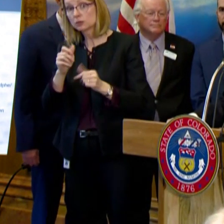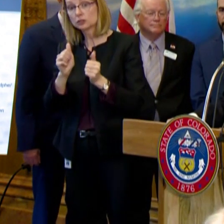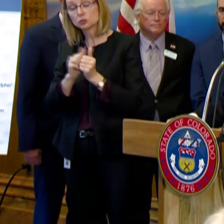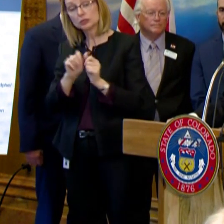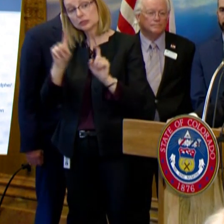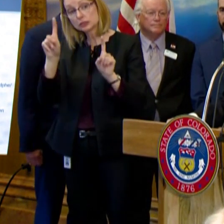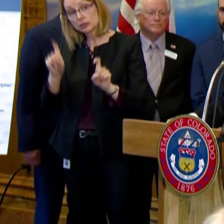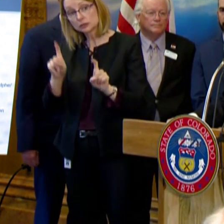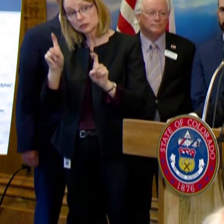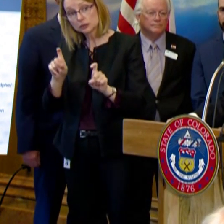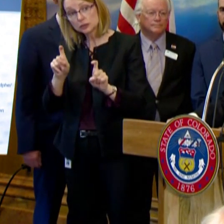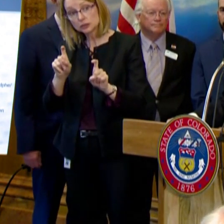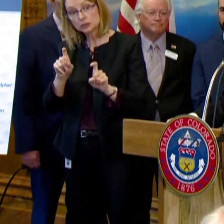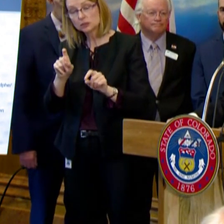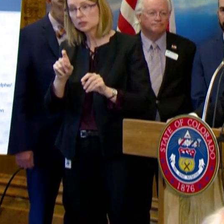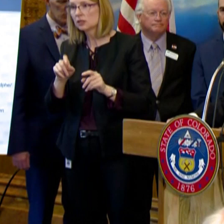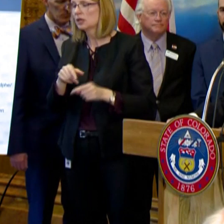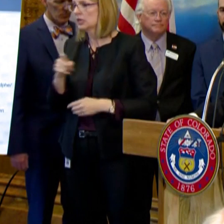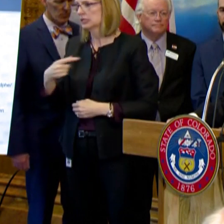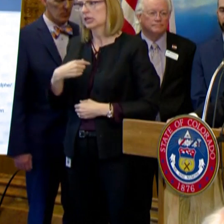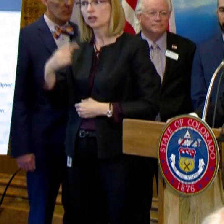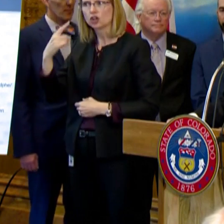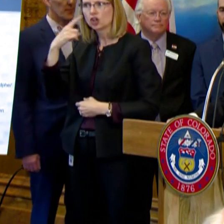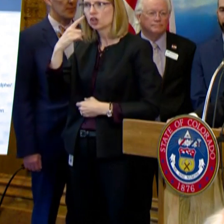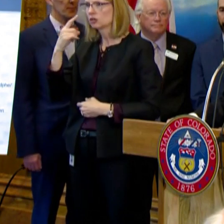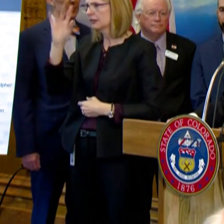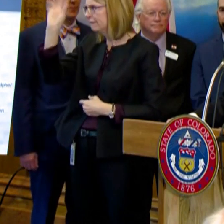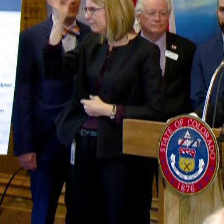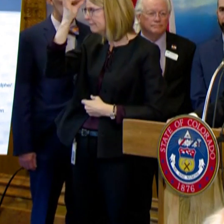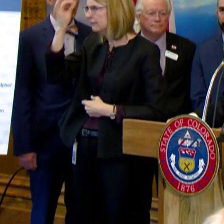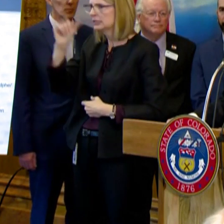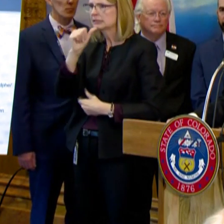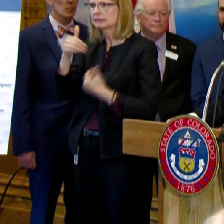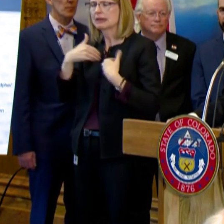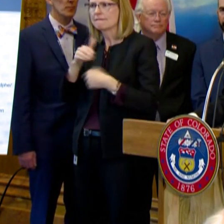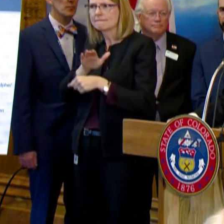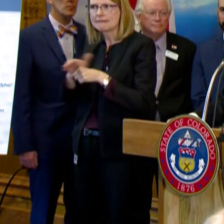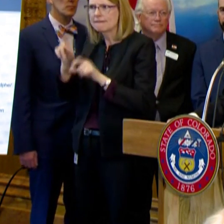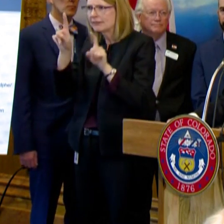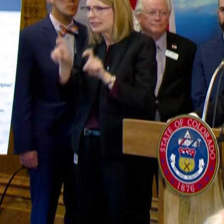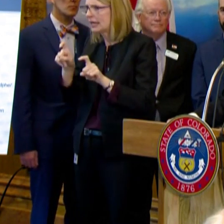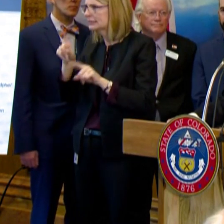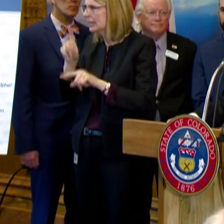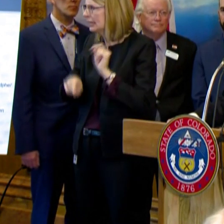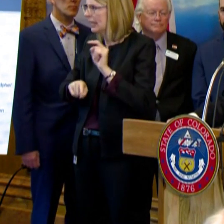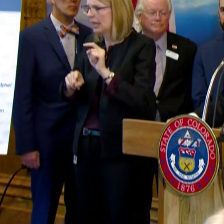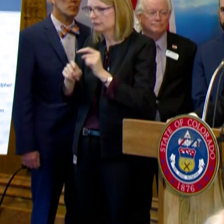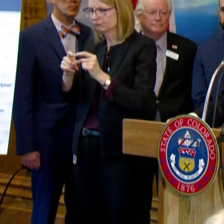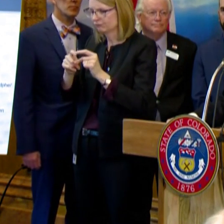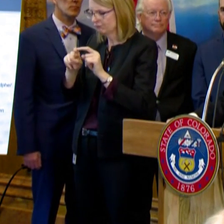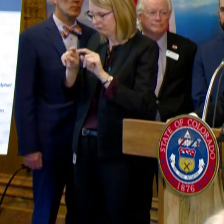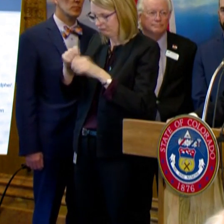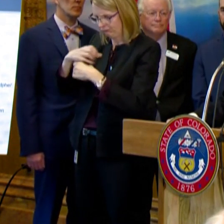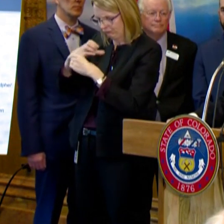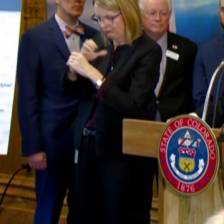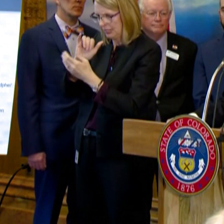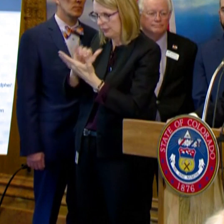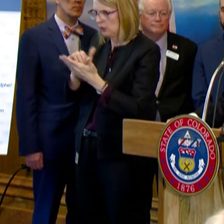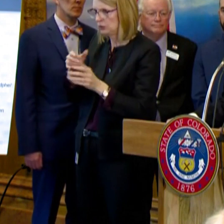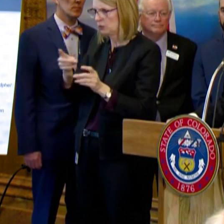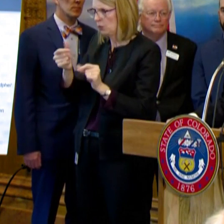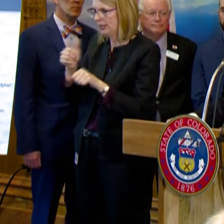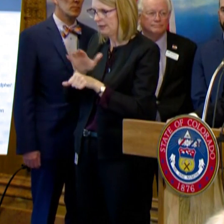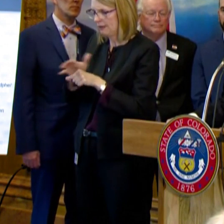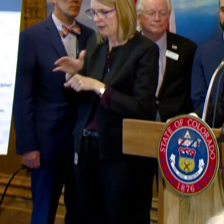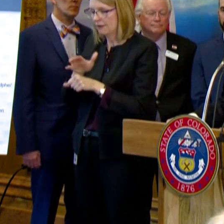been talk about not enough tests and not coming online quick enough. Again, well, we have upgraded our testing capacity here at the